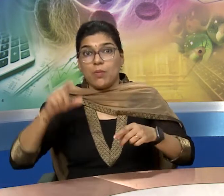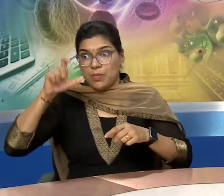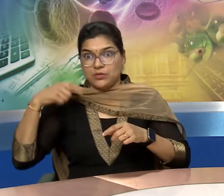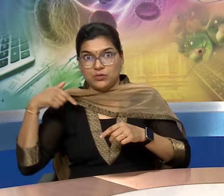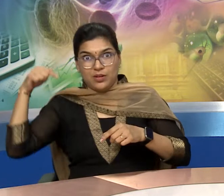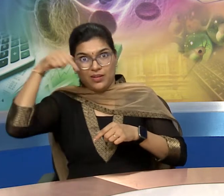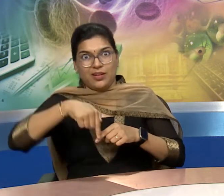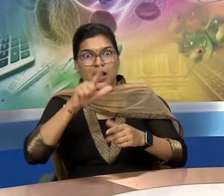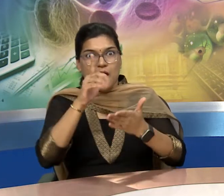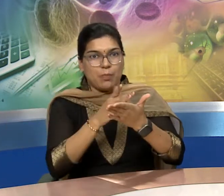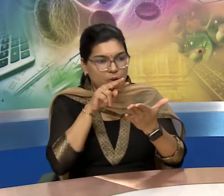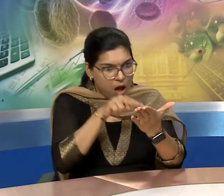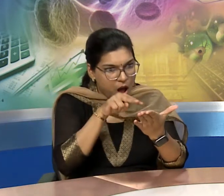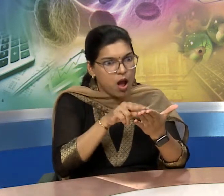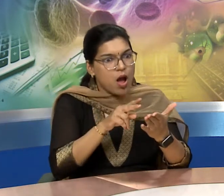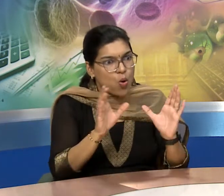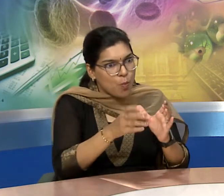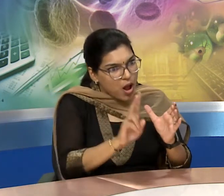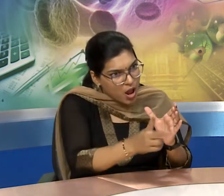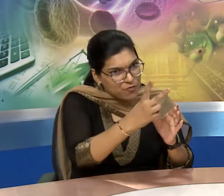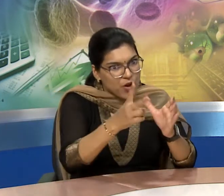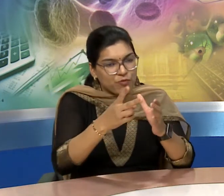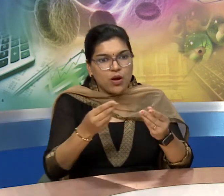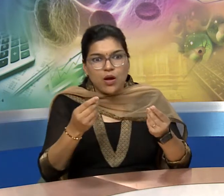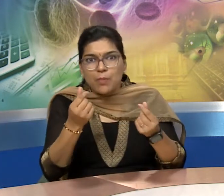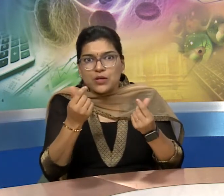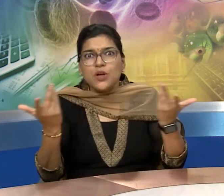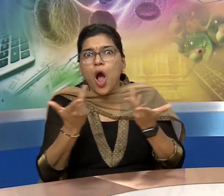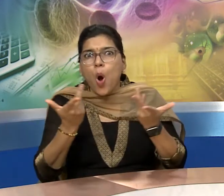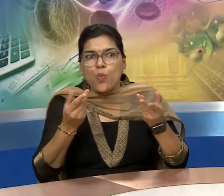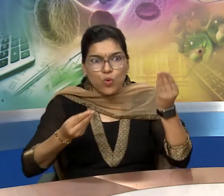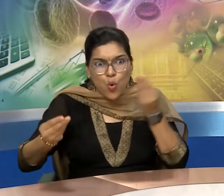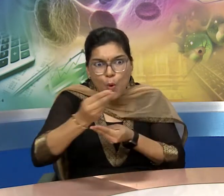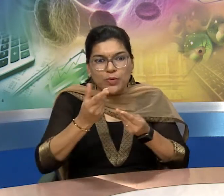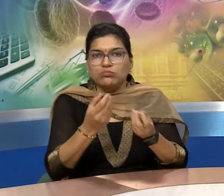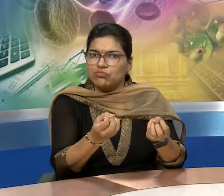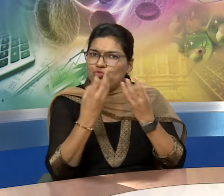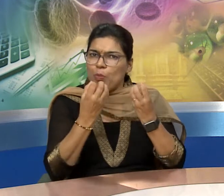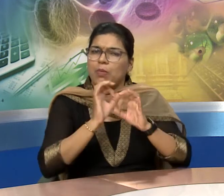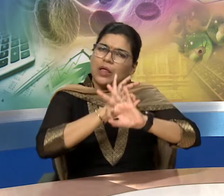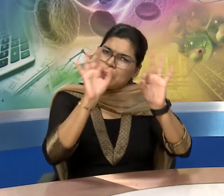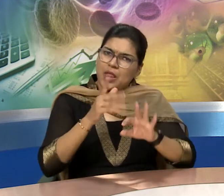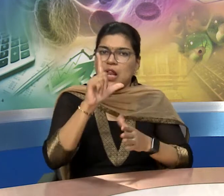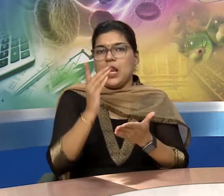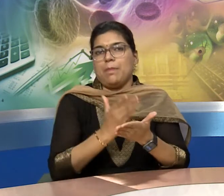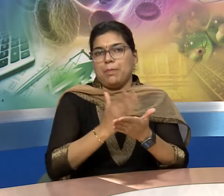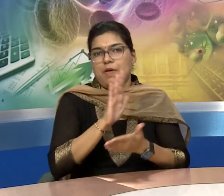As we know that library is a place where we keep information for all the levels, for all